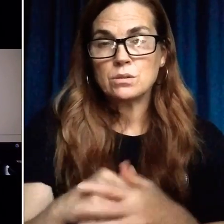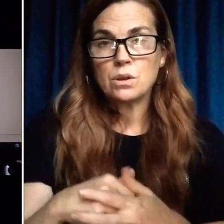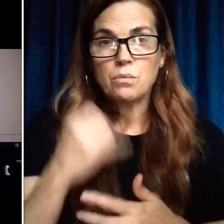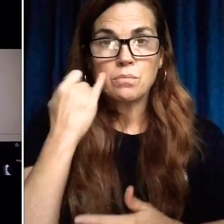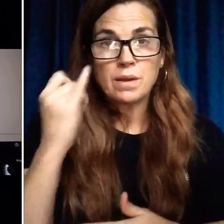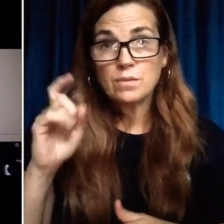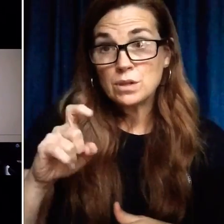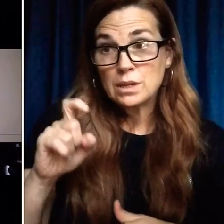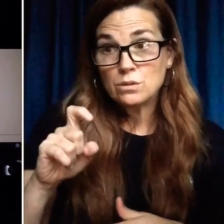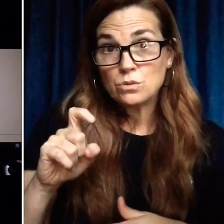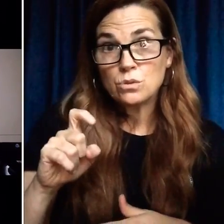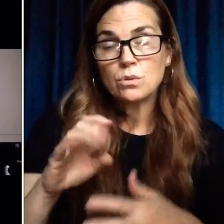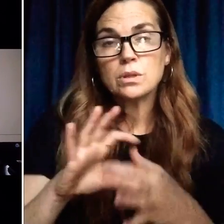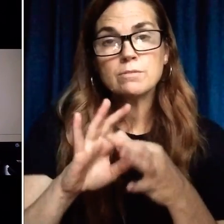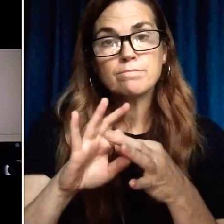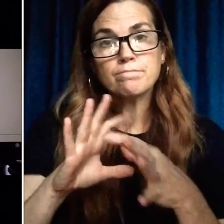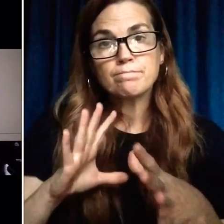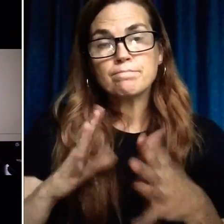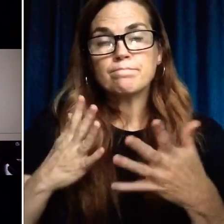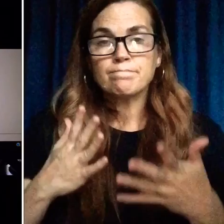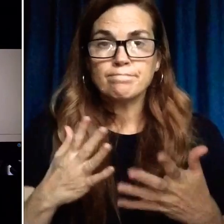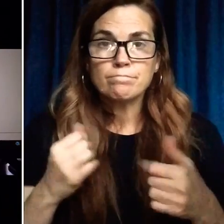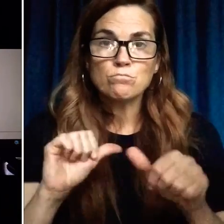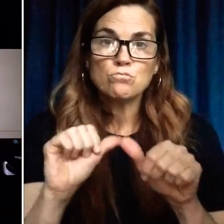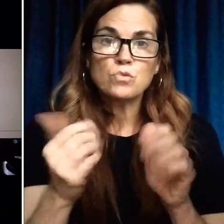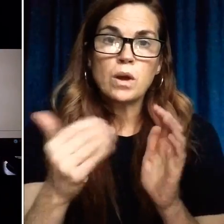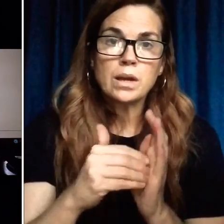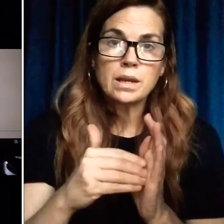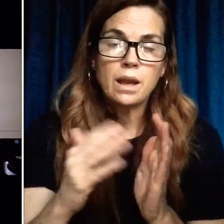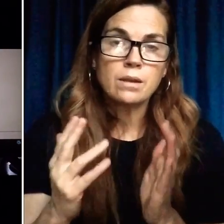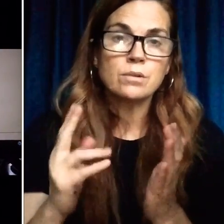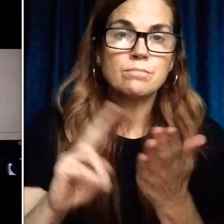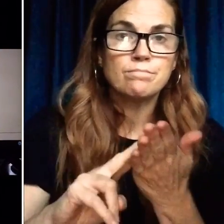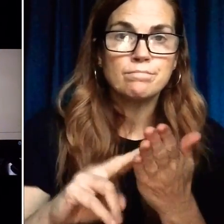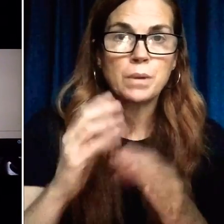keep calm, and try logging on again later.